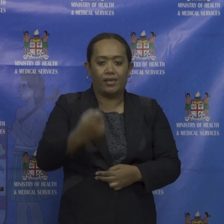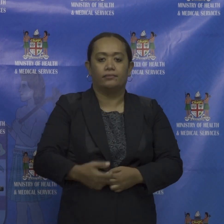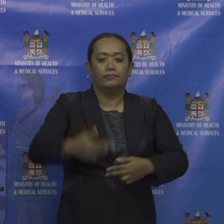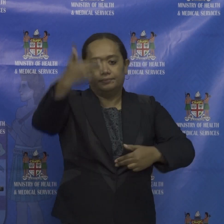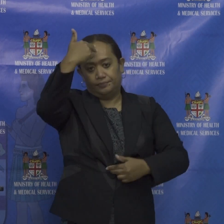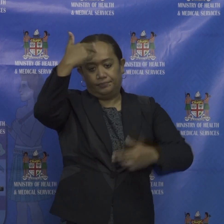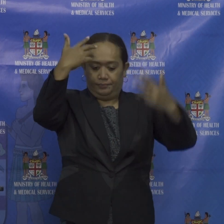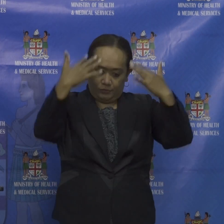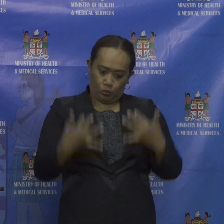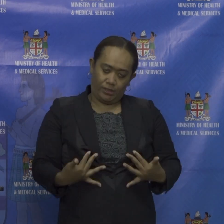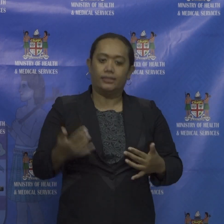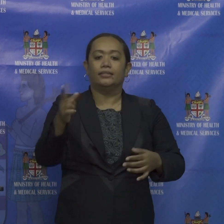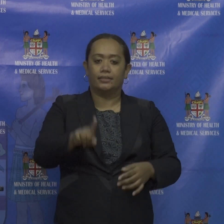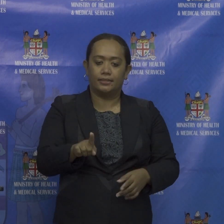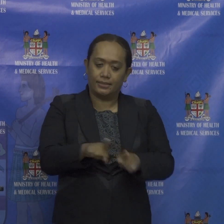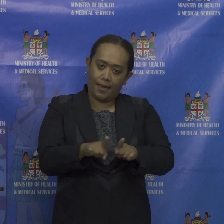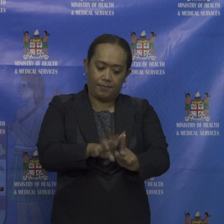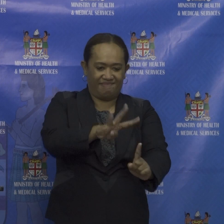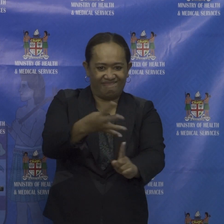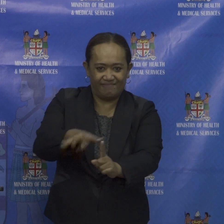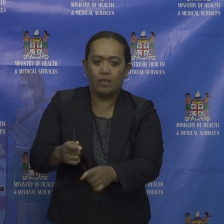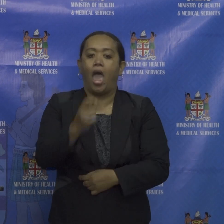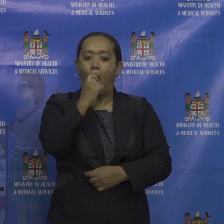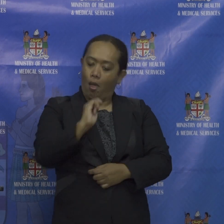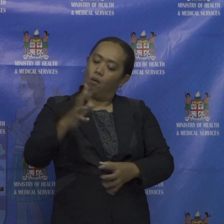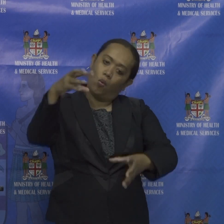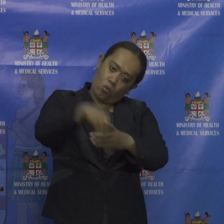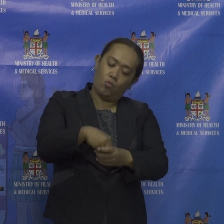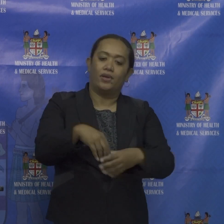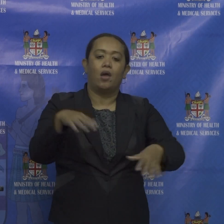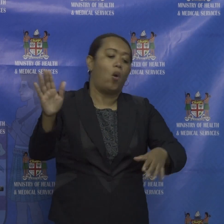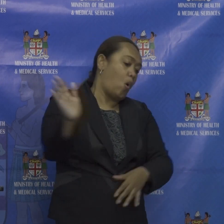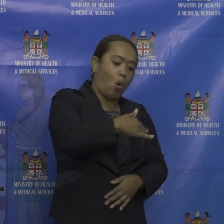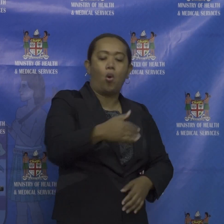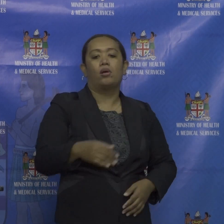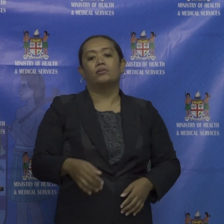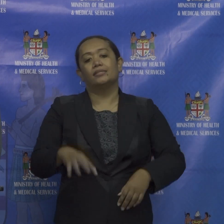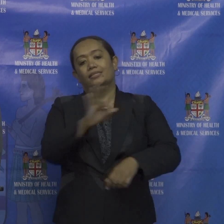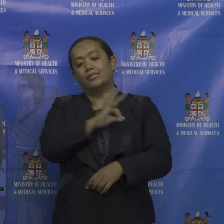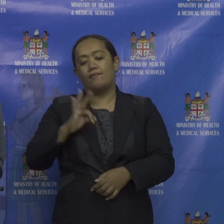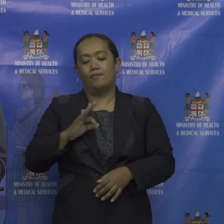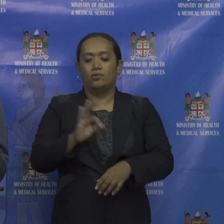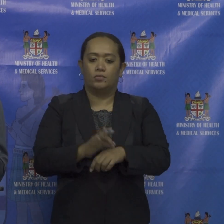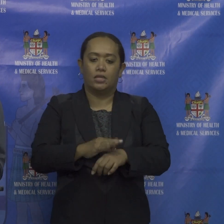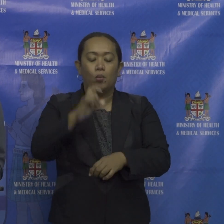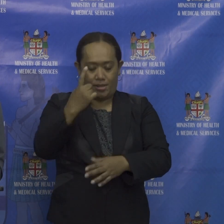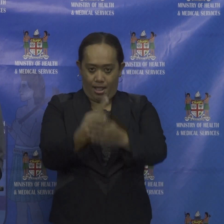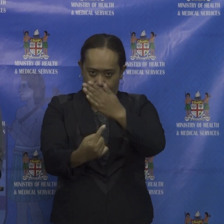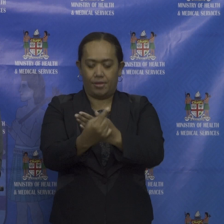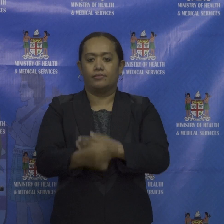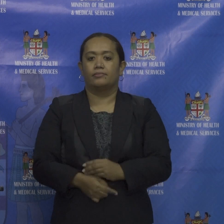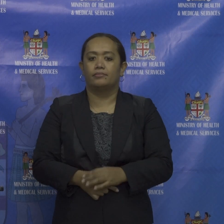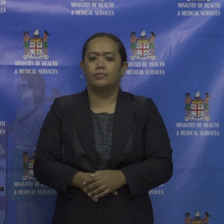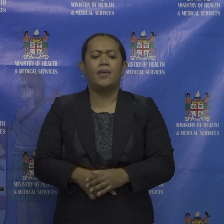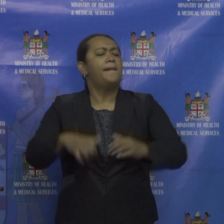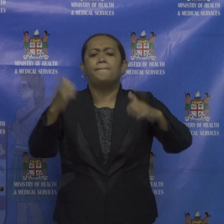and when as they finish during the course of their duty while they're on roster. So a lot of other measures are